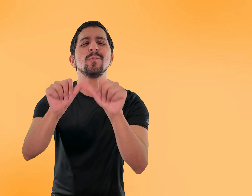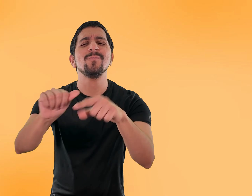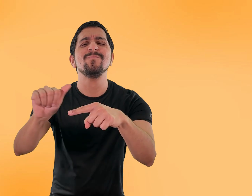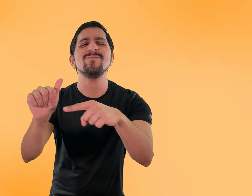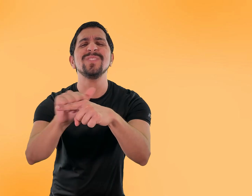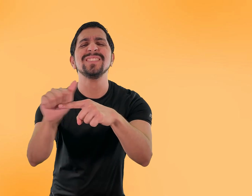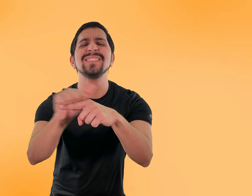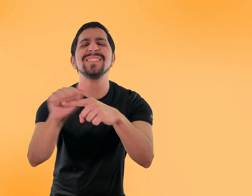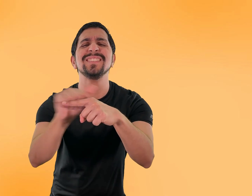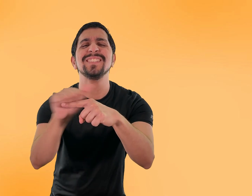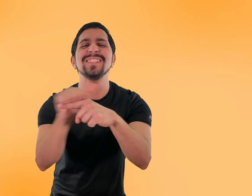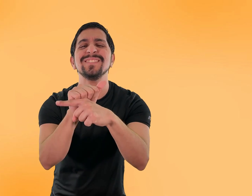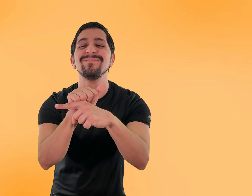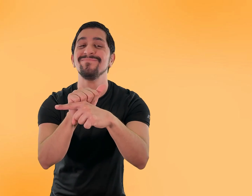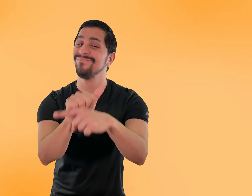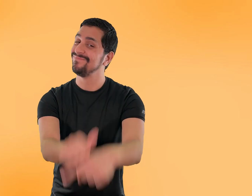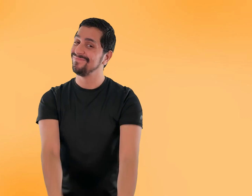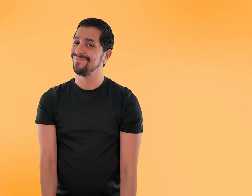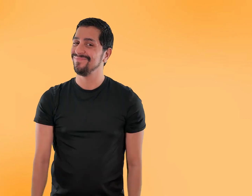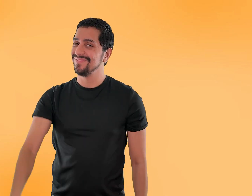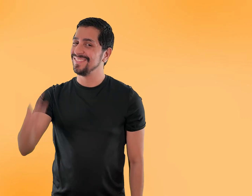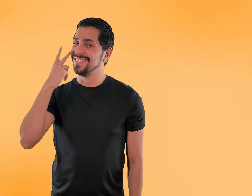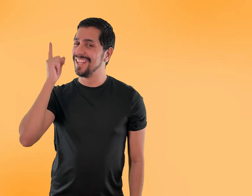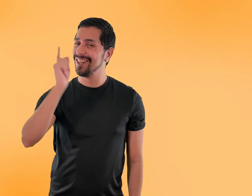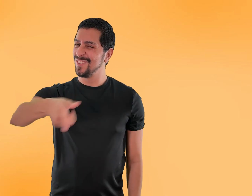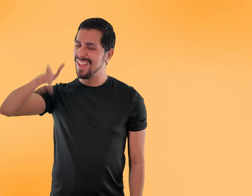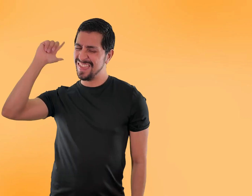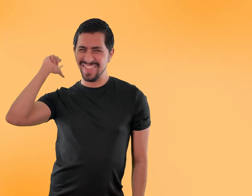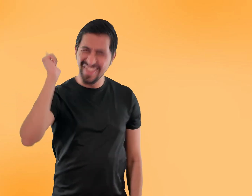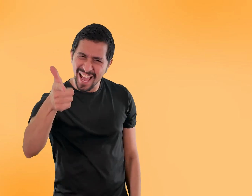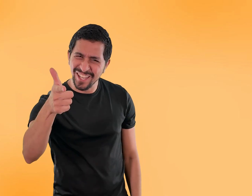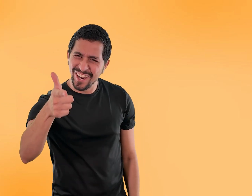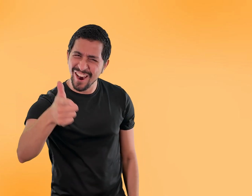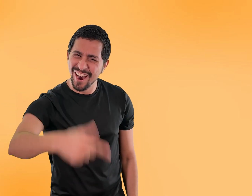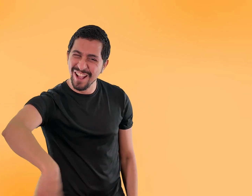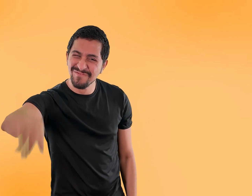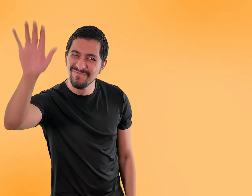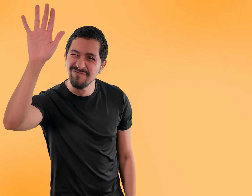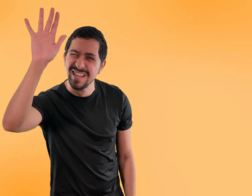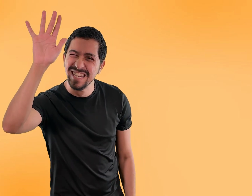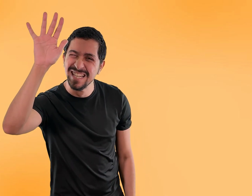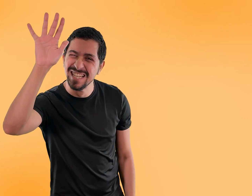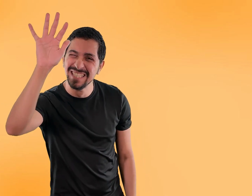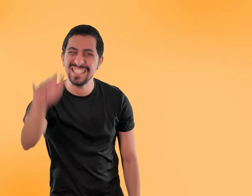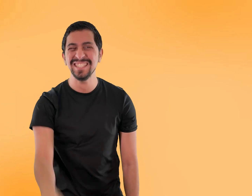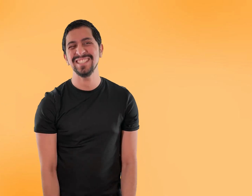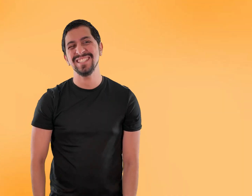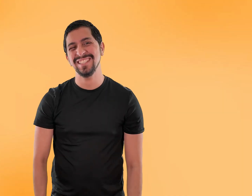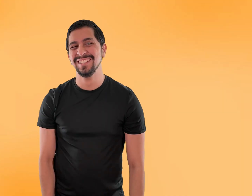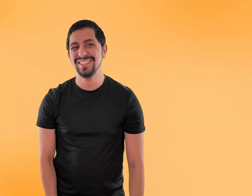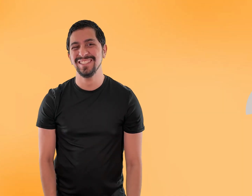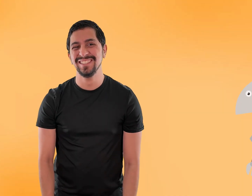Keep practicing, and I'll see you later. Bye! Hey, hey.